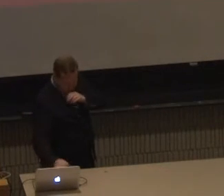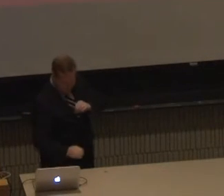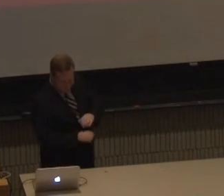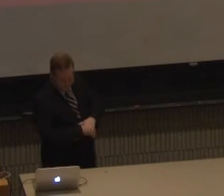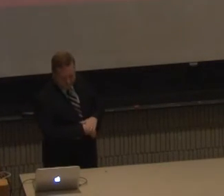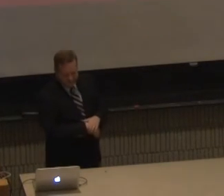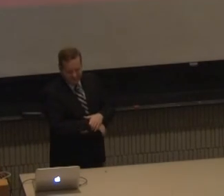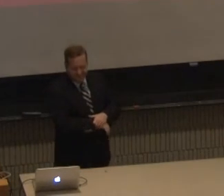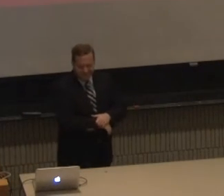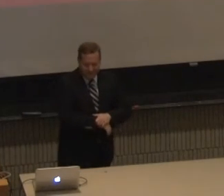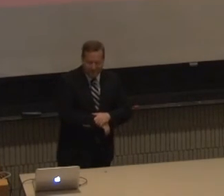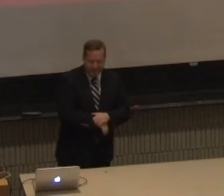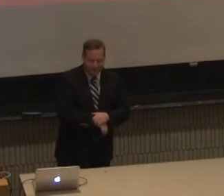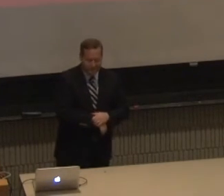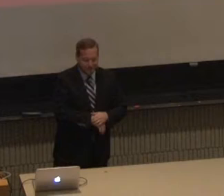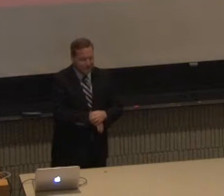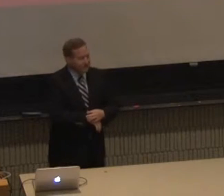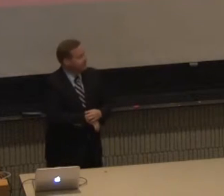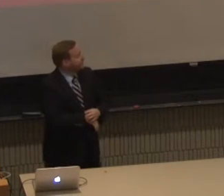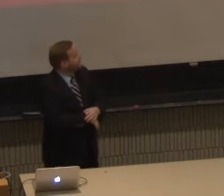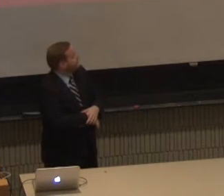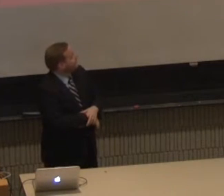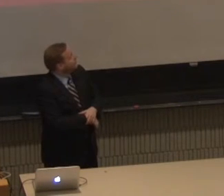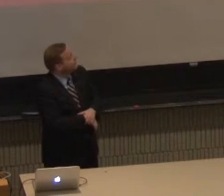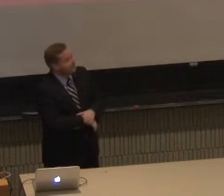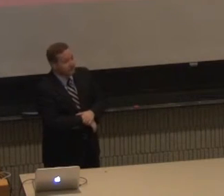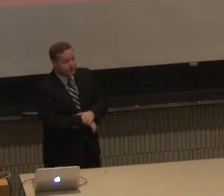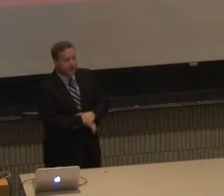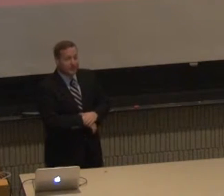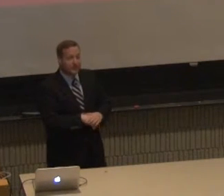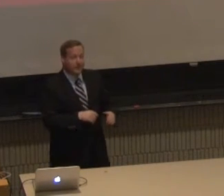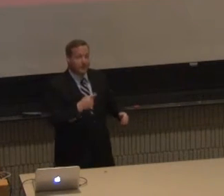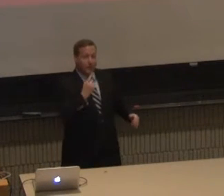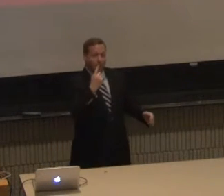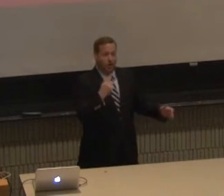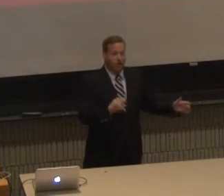But if they don't have those foundational skills,